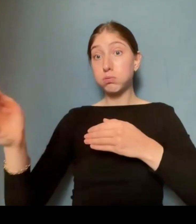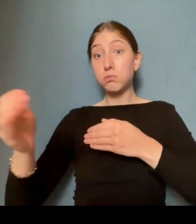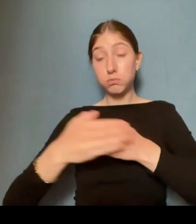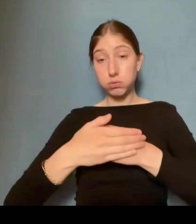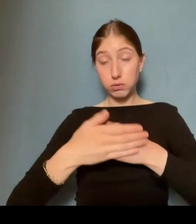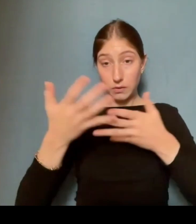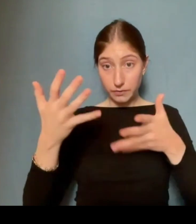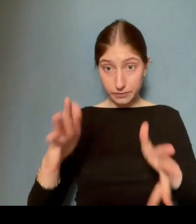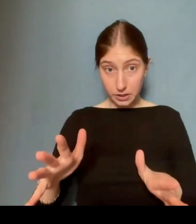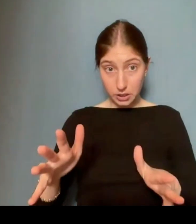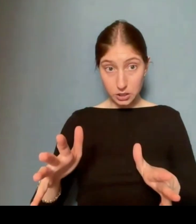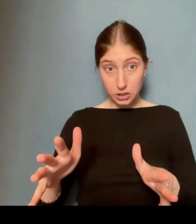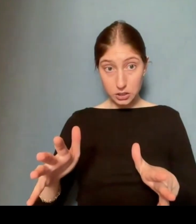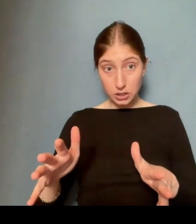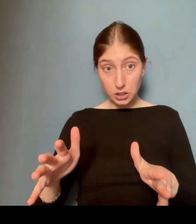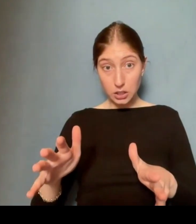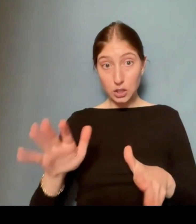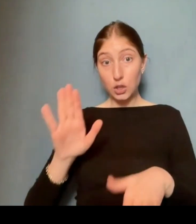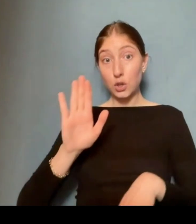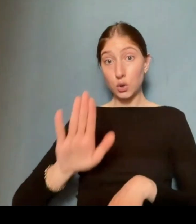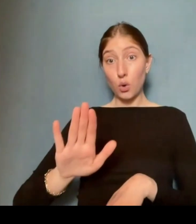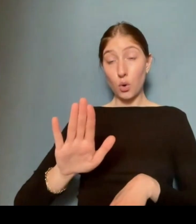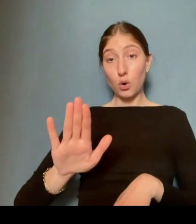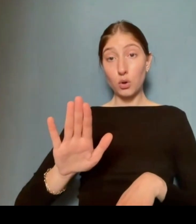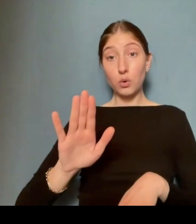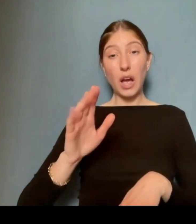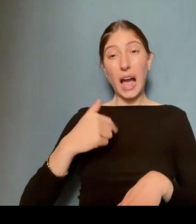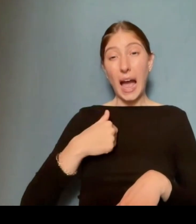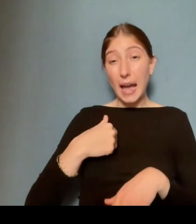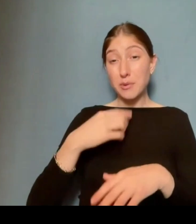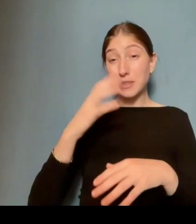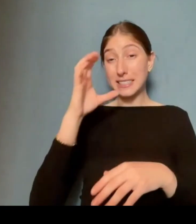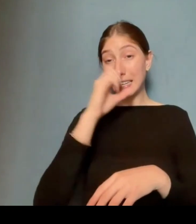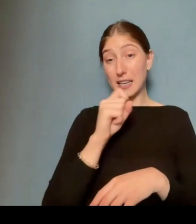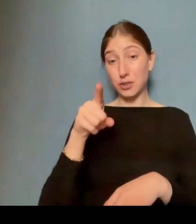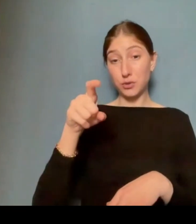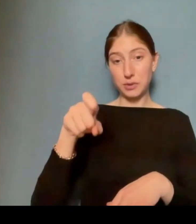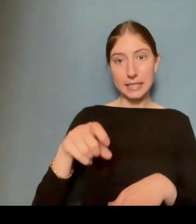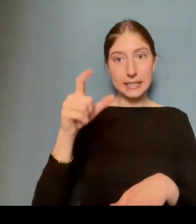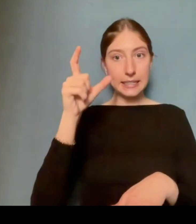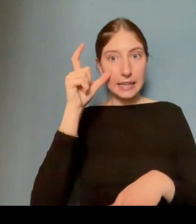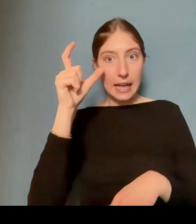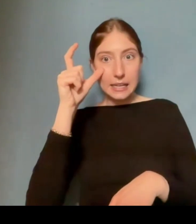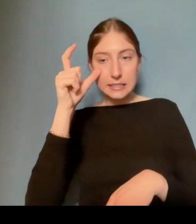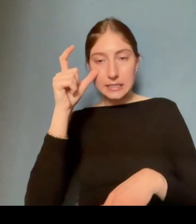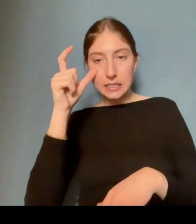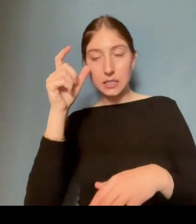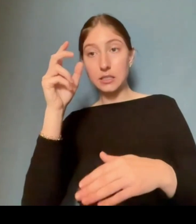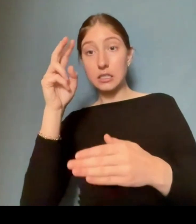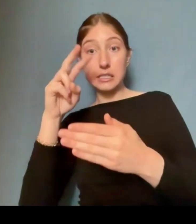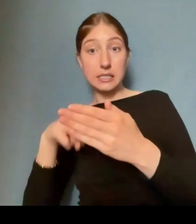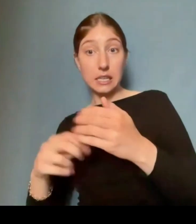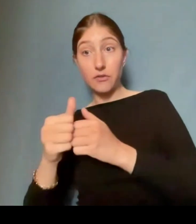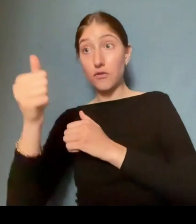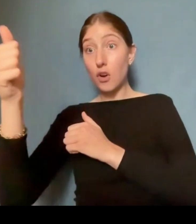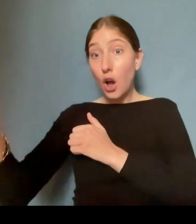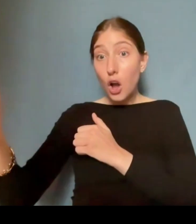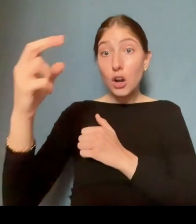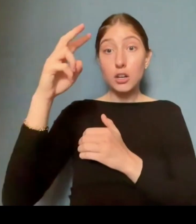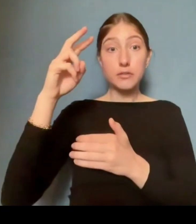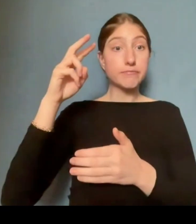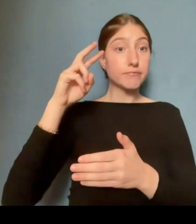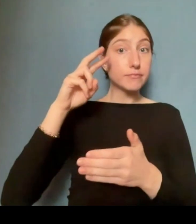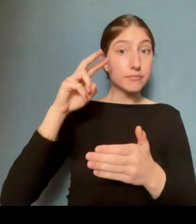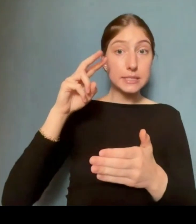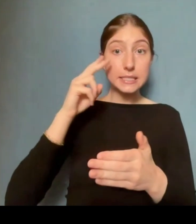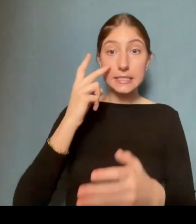Right. and glasses to see computer, and glasses to read up close Okay. with your astigmatism. To see it clearly, I would